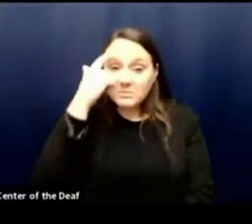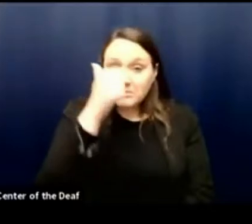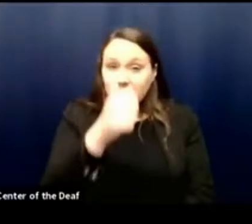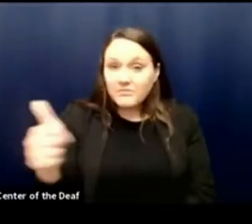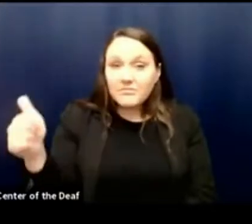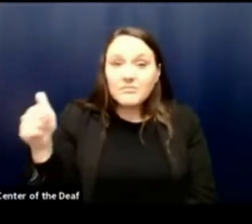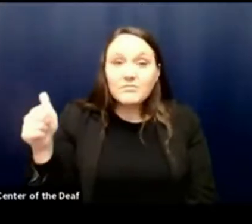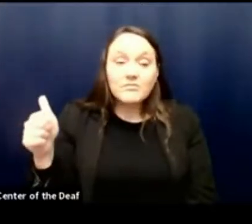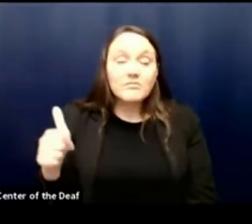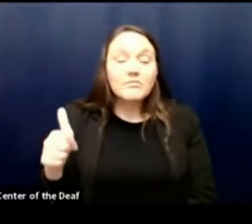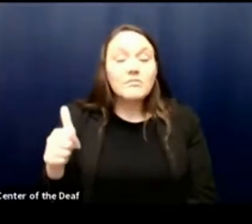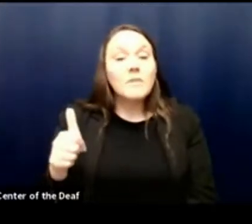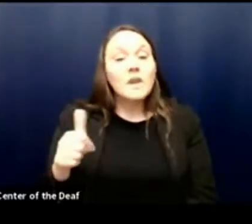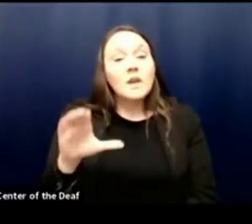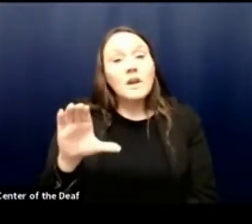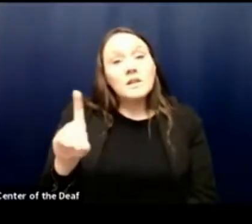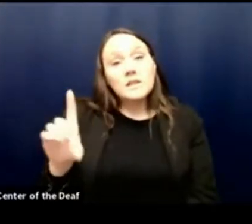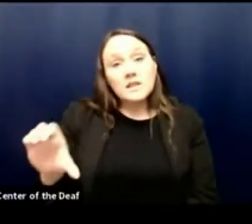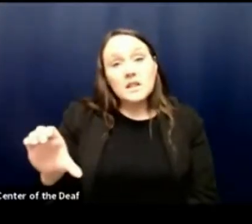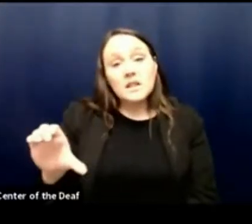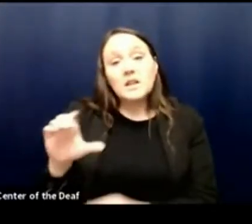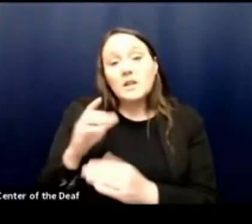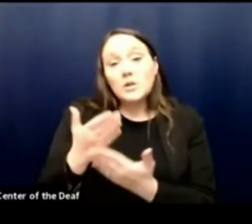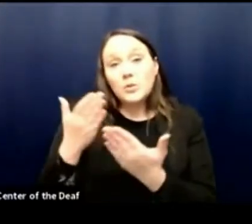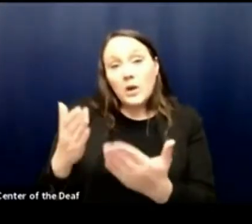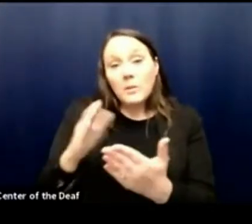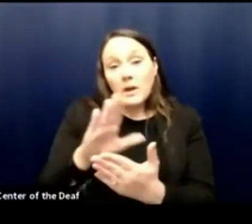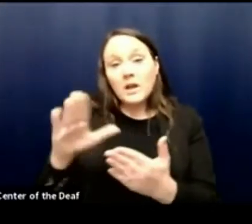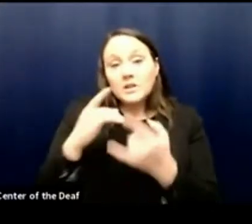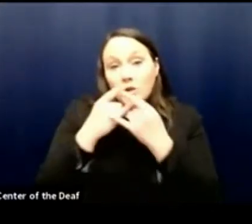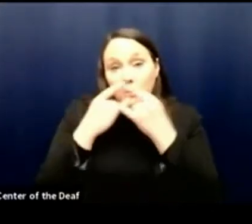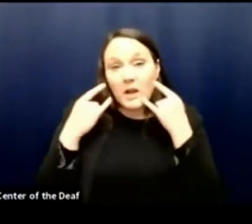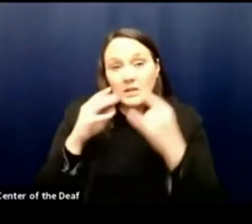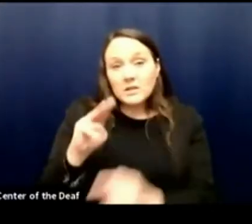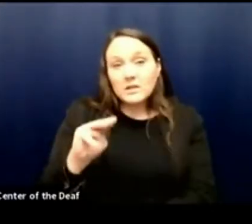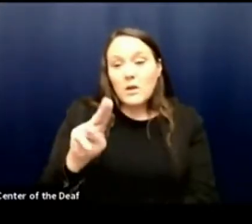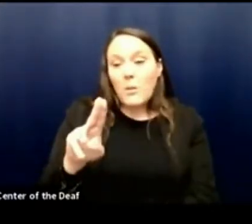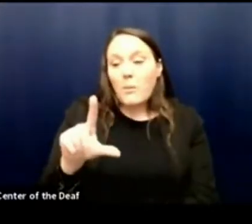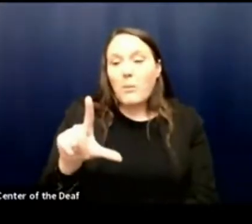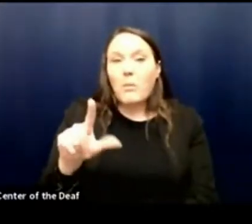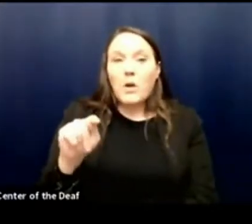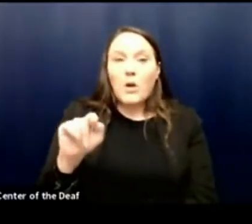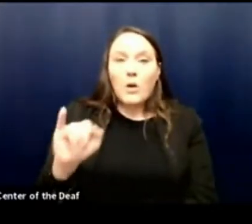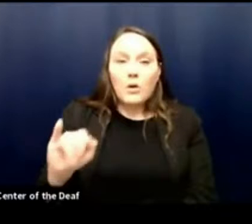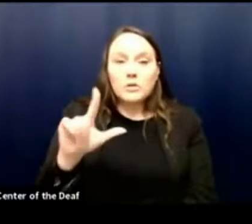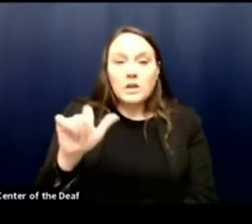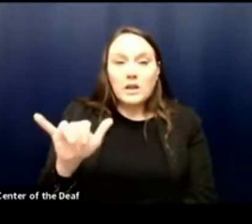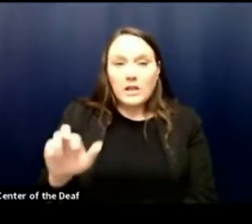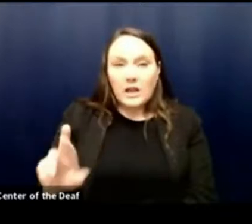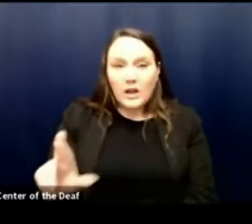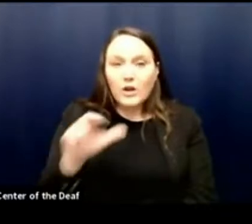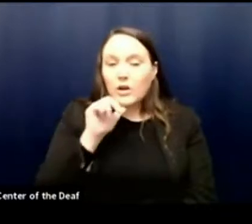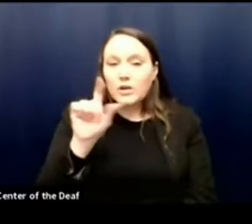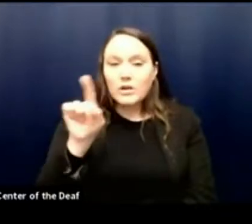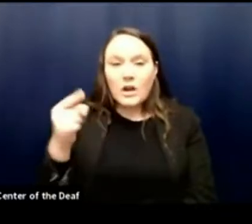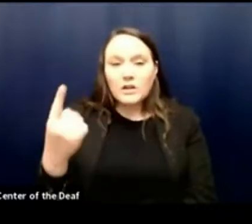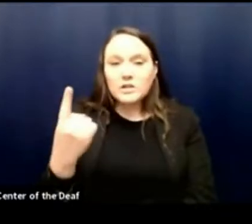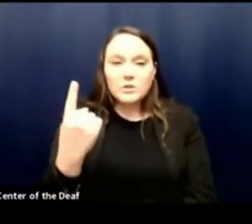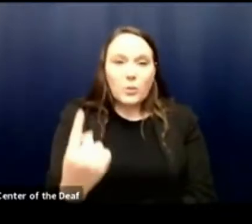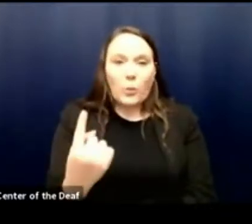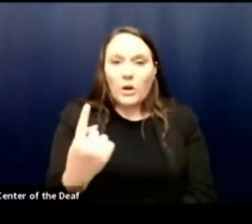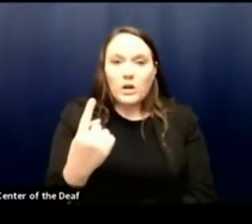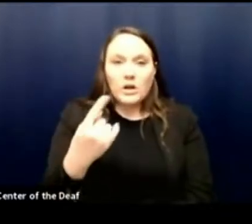choice. The CDC does recommend that your mask be a multi-layer mask and not just those single. I've seen some of those single fabric